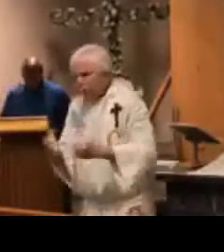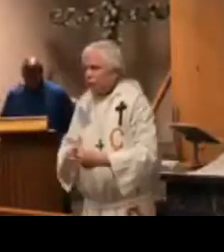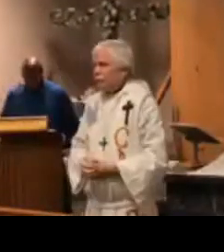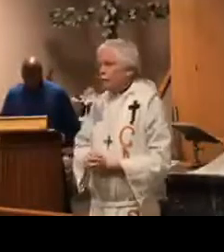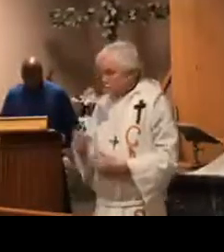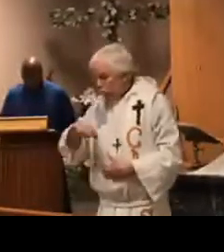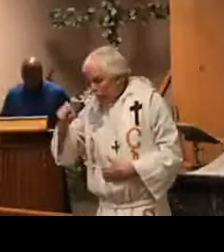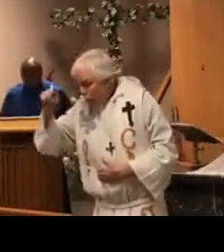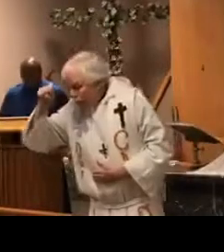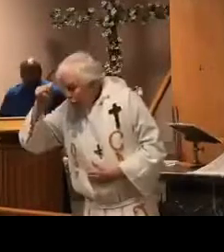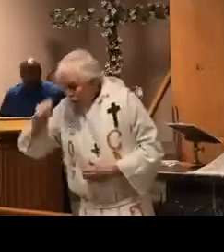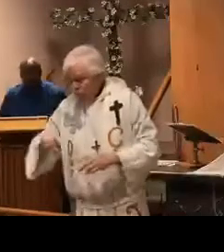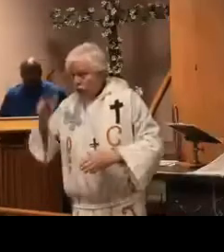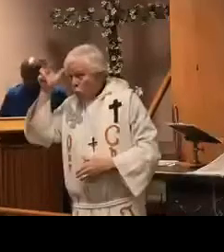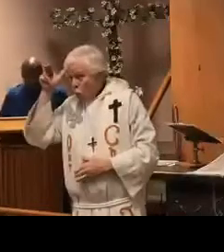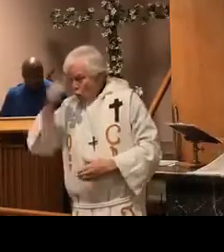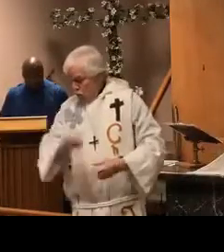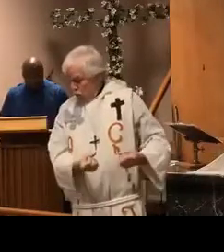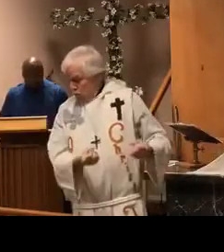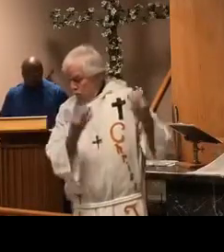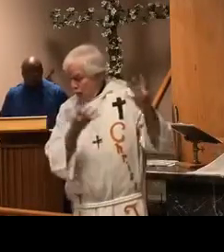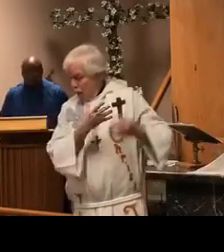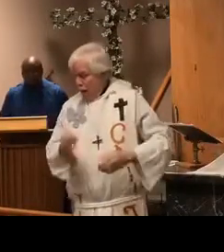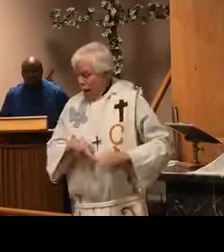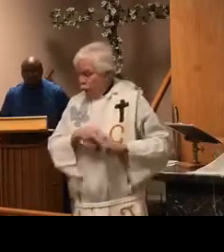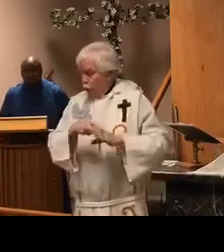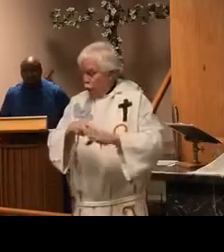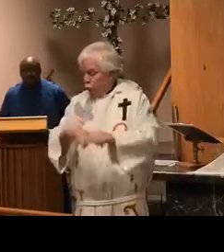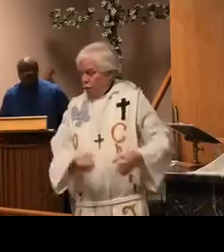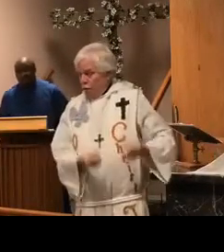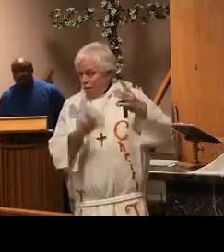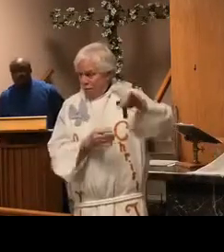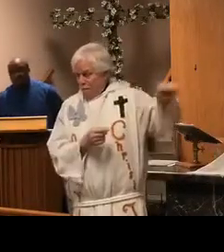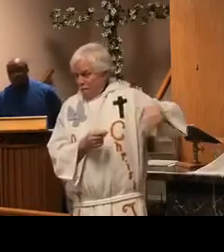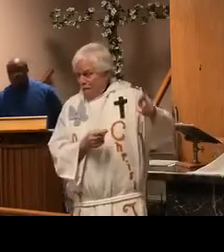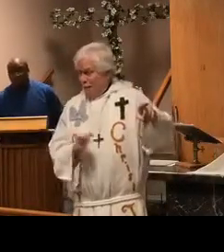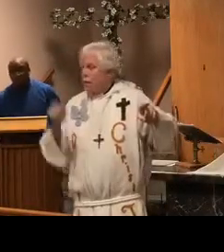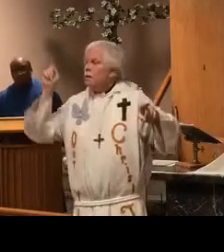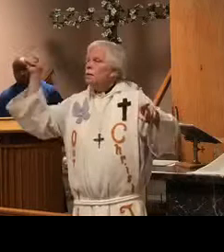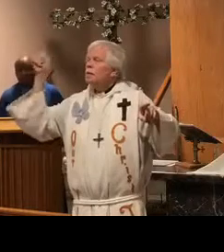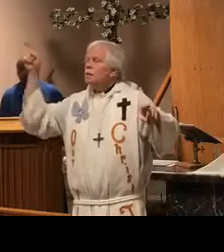many Egyptian horses and their riders into the sea.